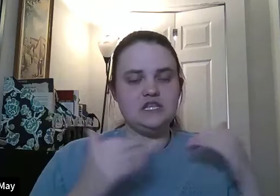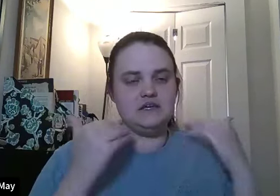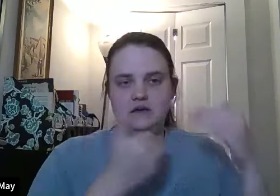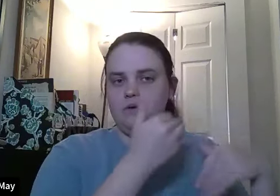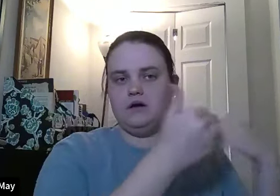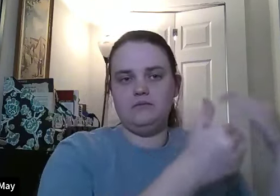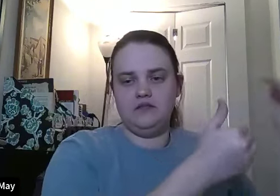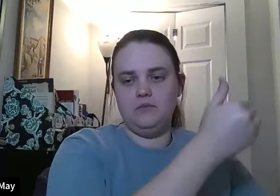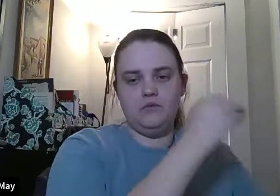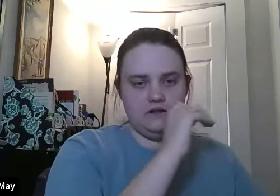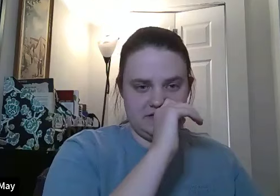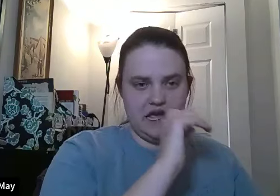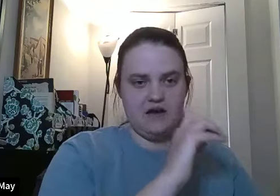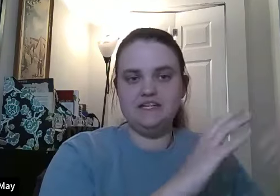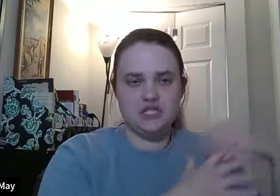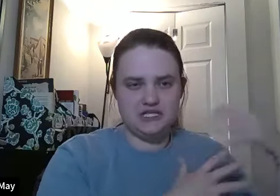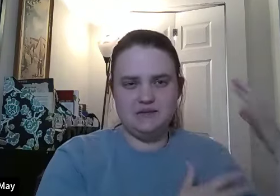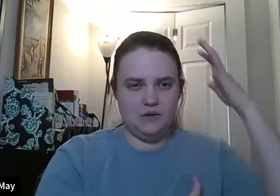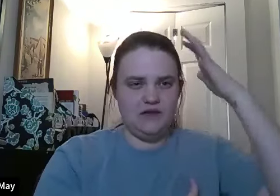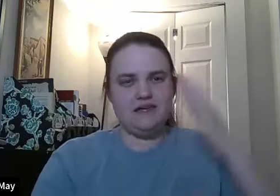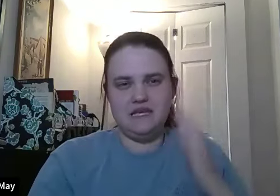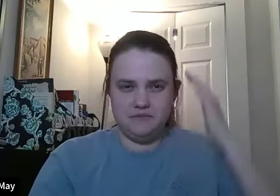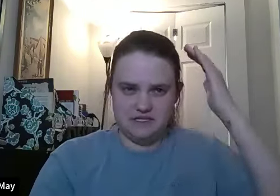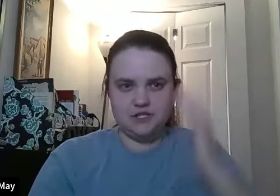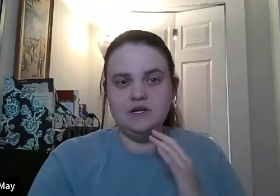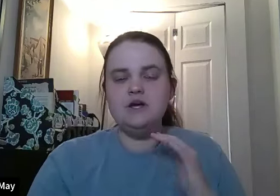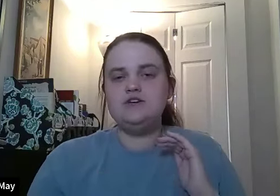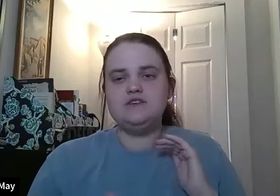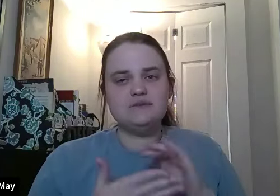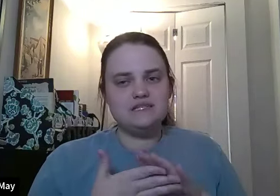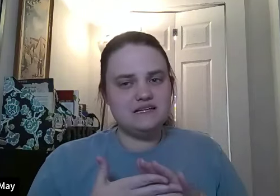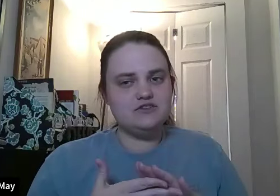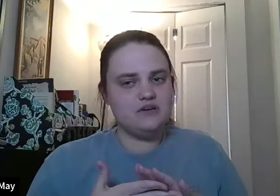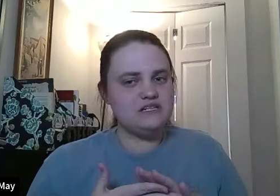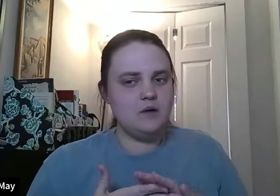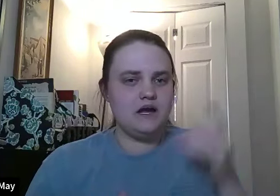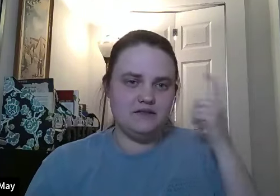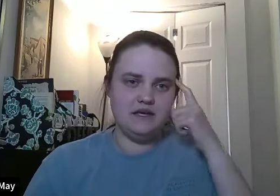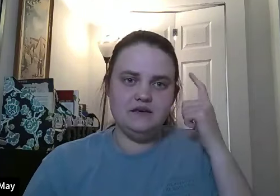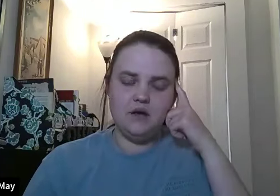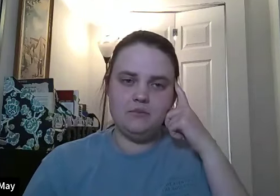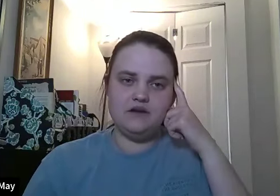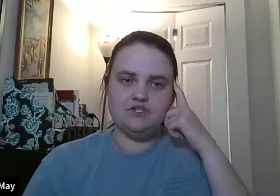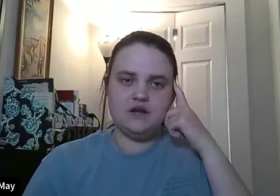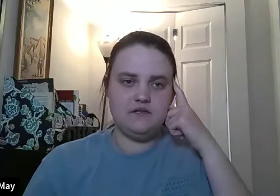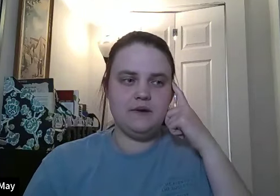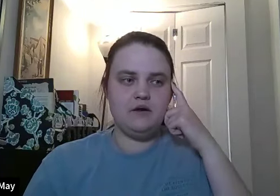that like the more relatives they have, it just keeps going in that same position. So that's always a nice little trick to help kind of think whenever you're trying to think about